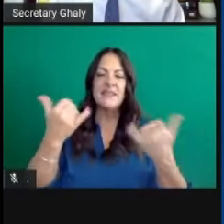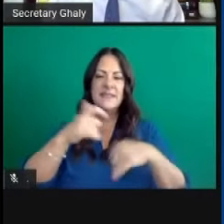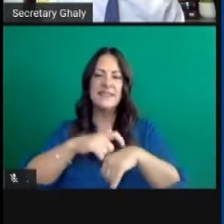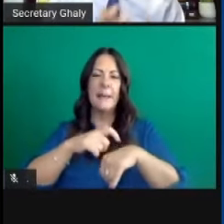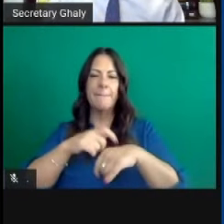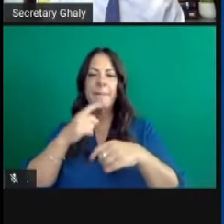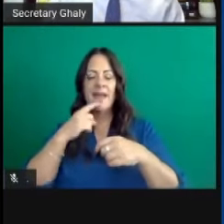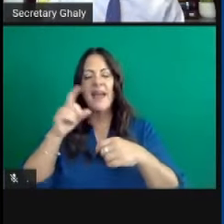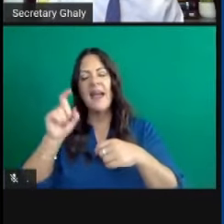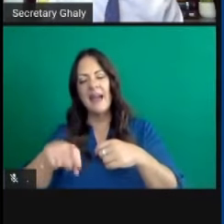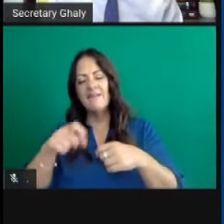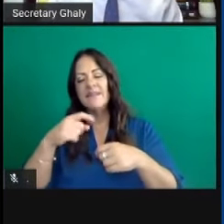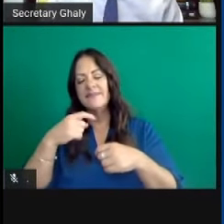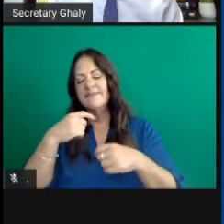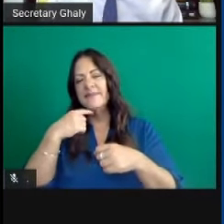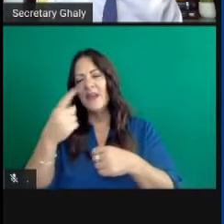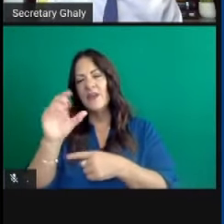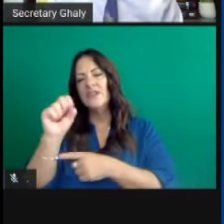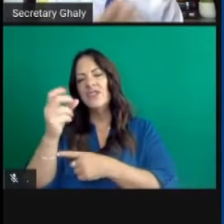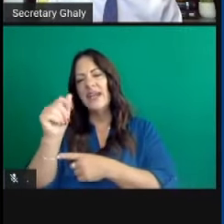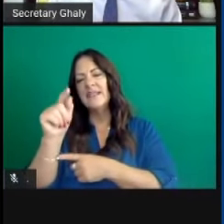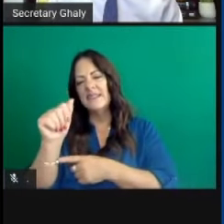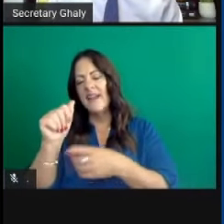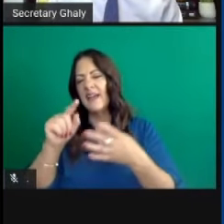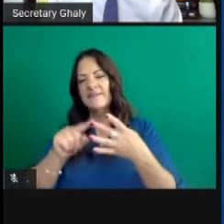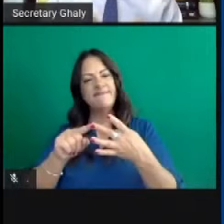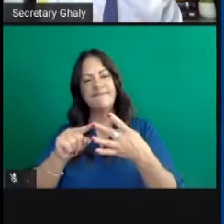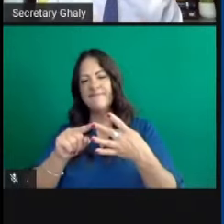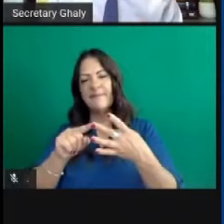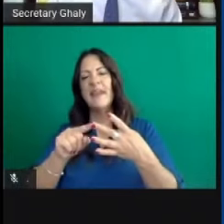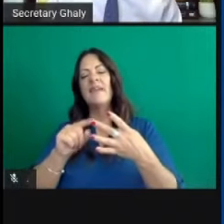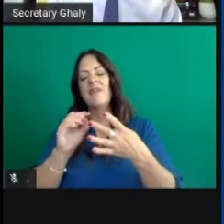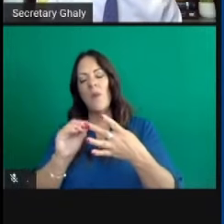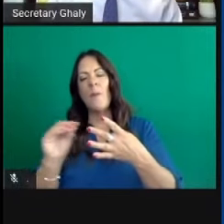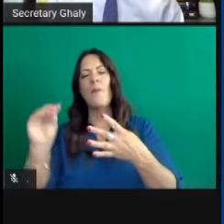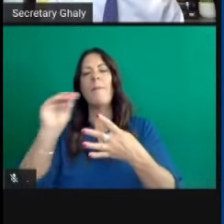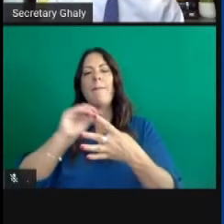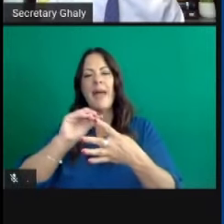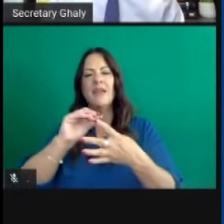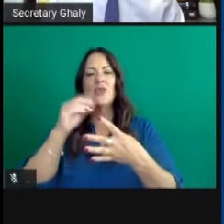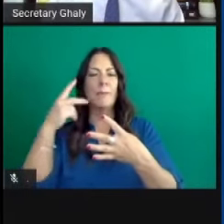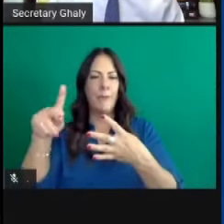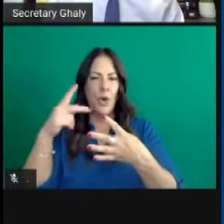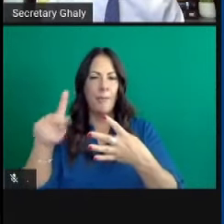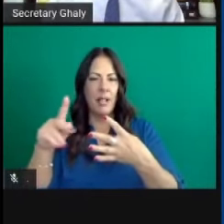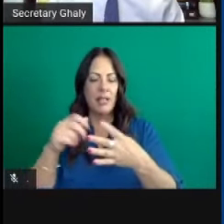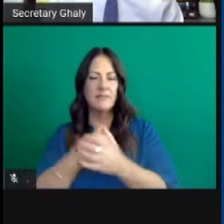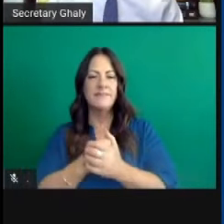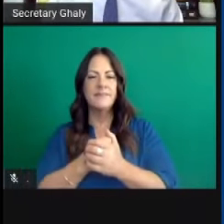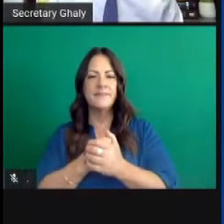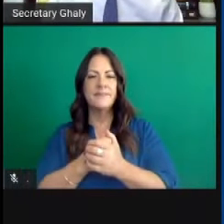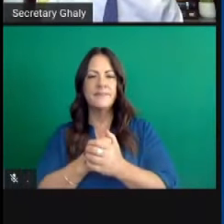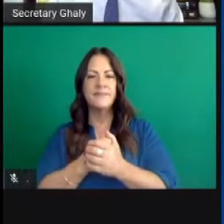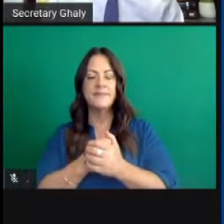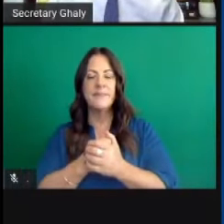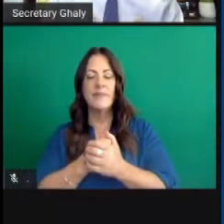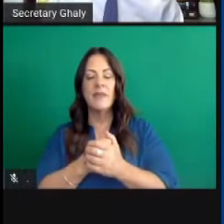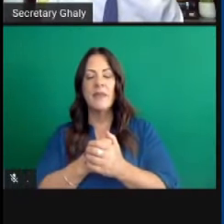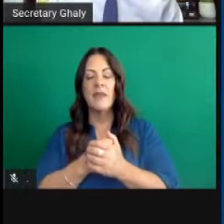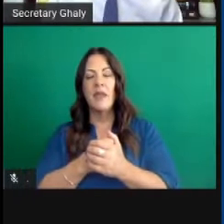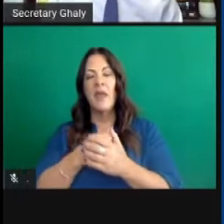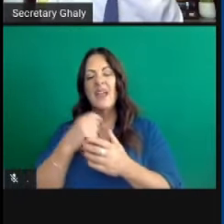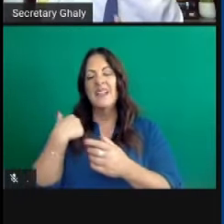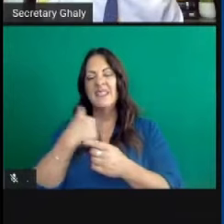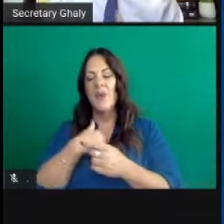to put the brakes on a little bit, go back to purple, stabilize, work with the county to make sure they have enough testing, contact tracing, that